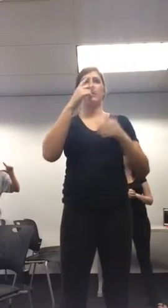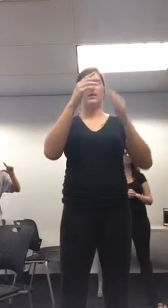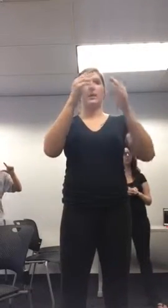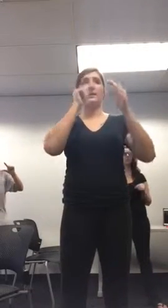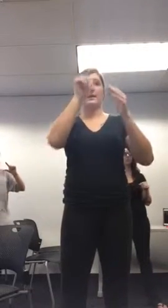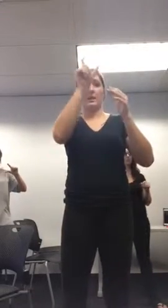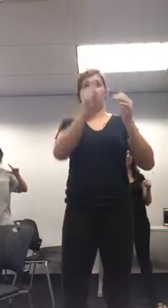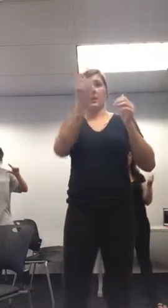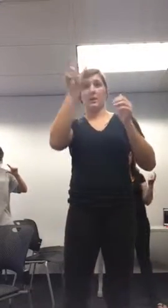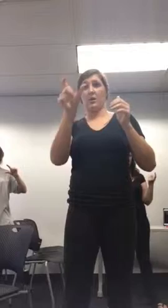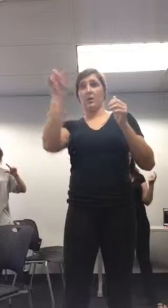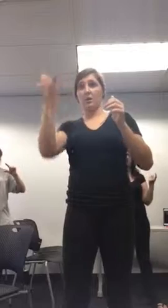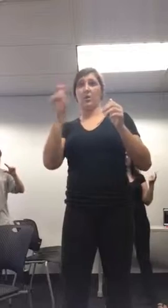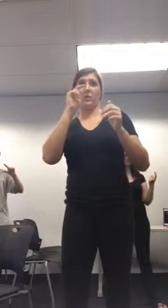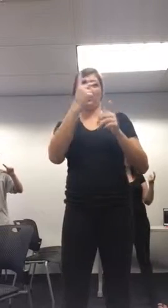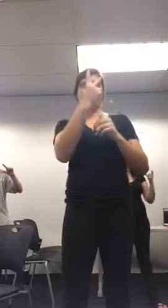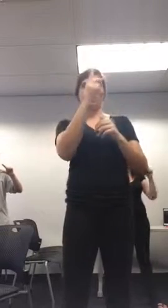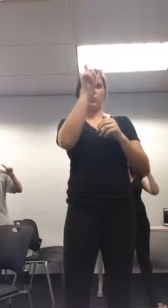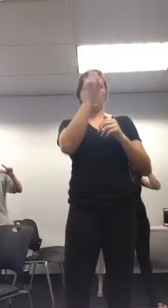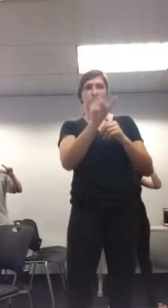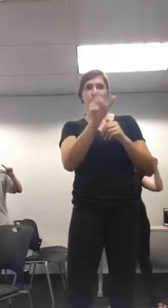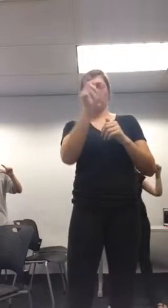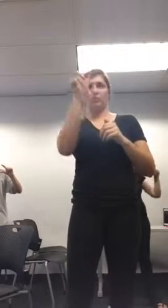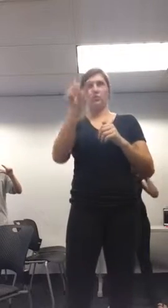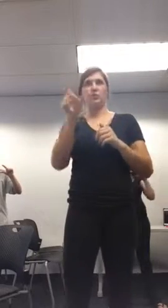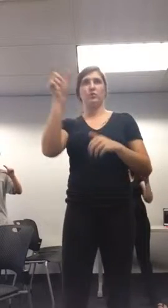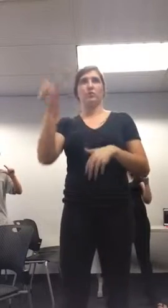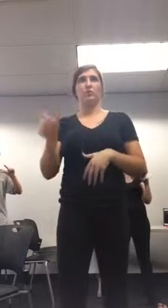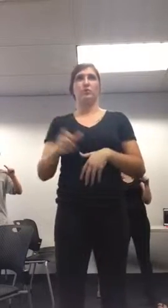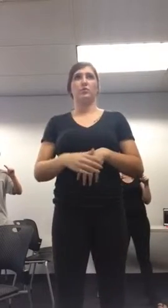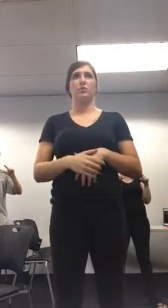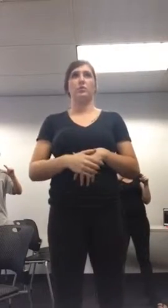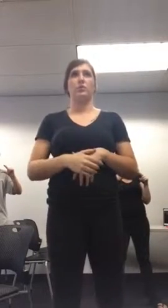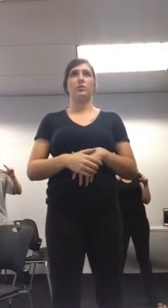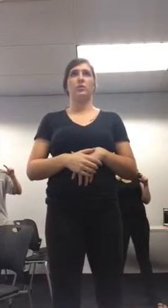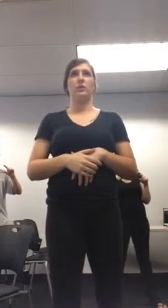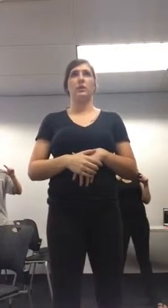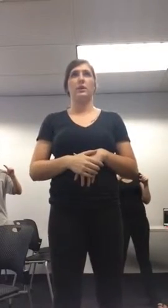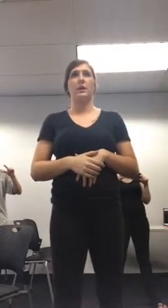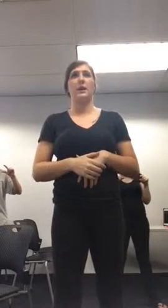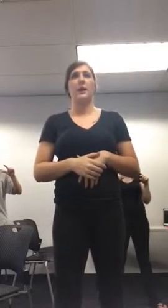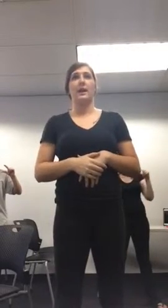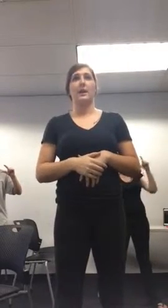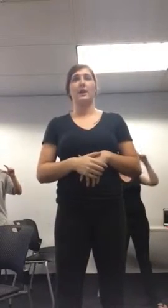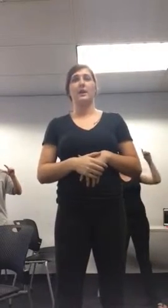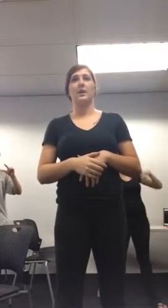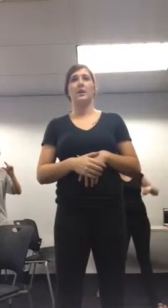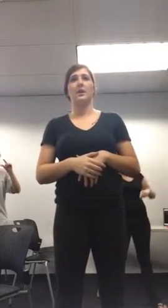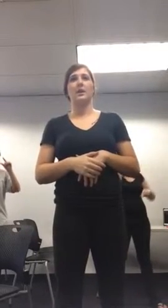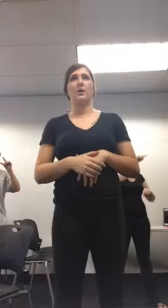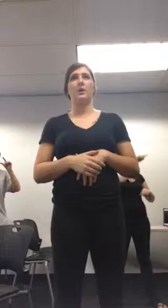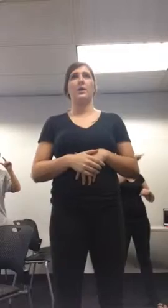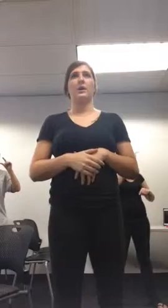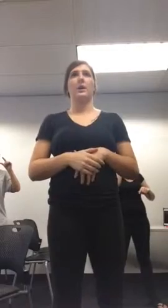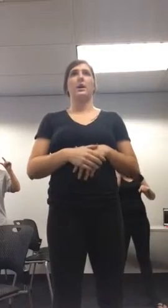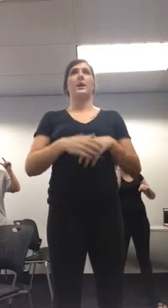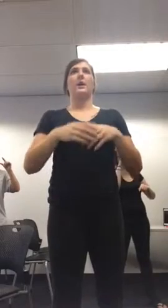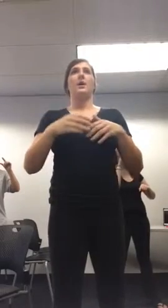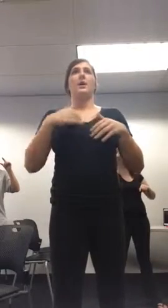connect each of the corners in the smaller rectangles to its opposite. Now, it's very important to